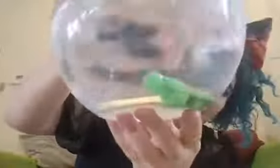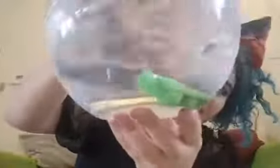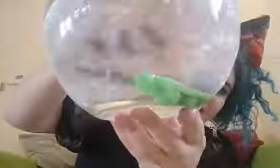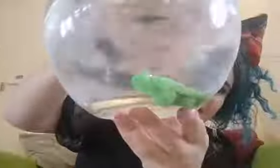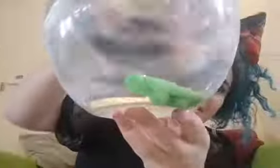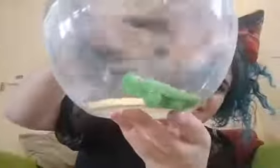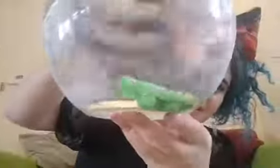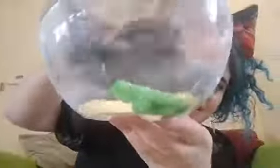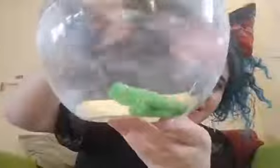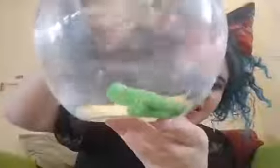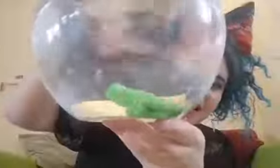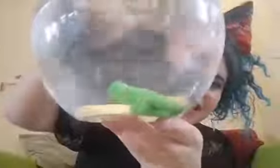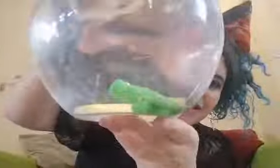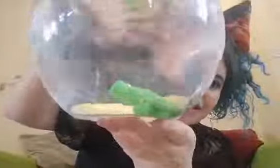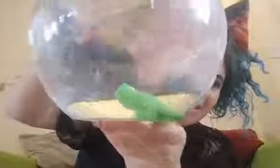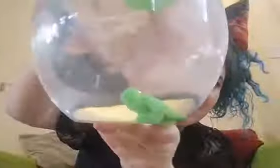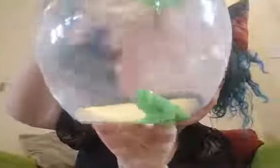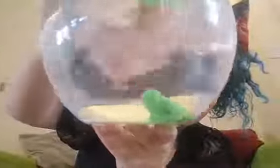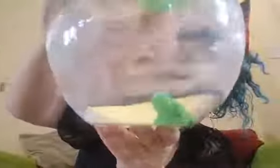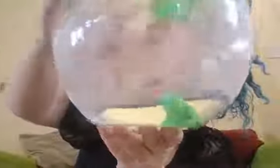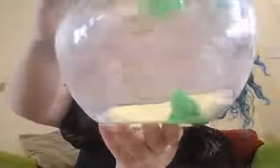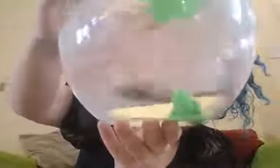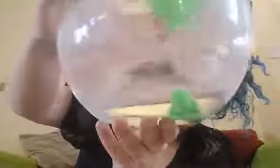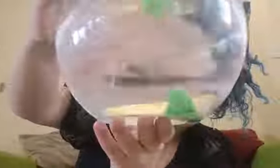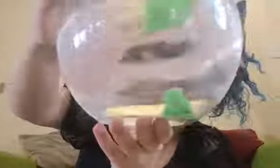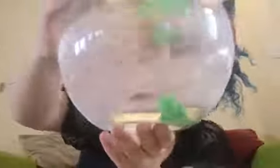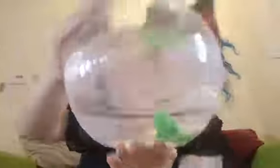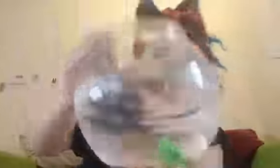There he is, in his underwater home.